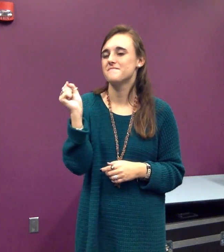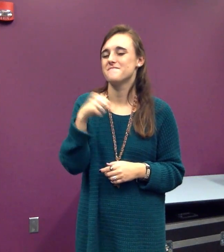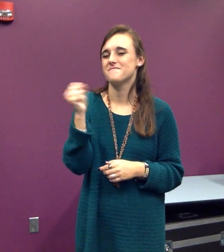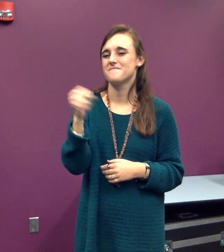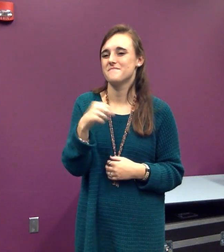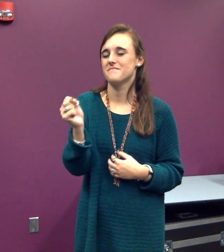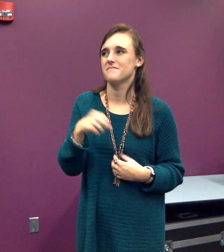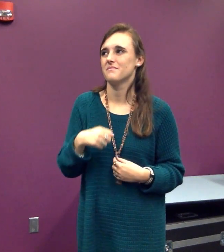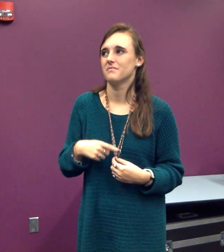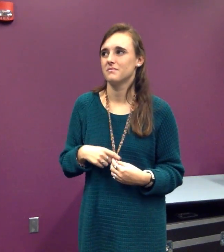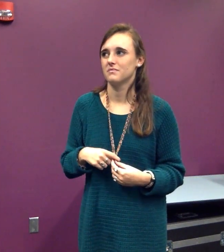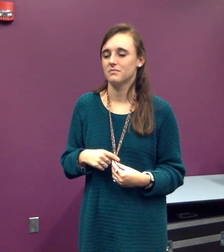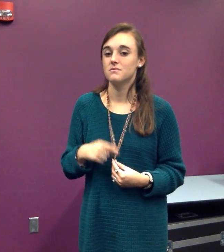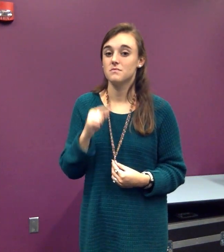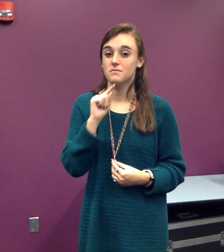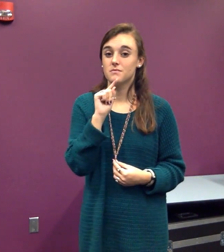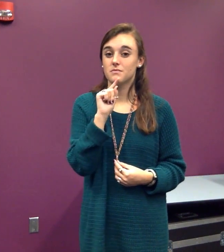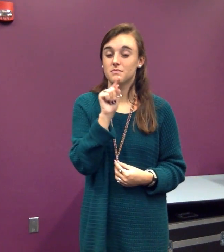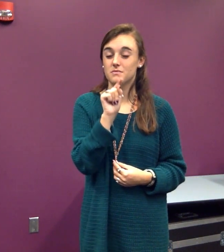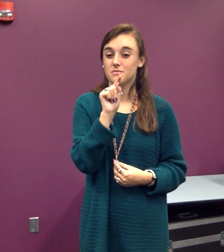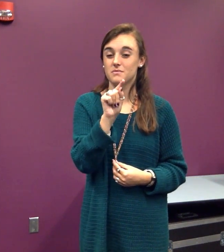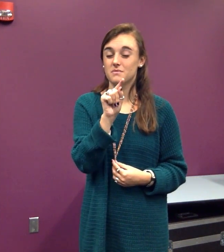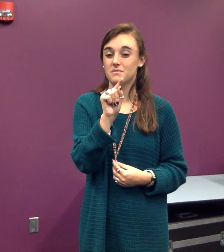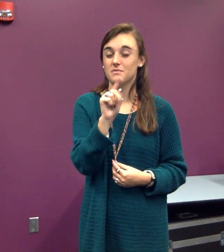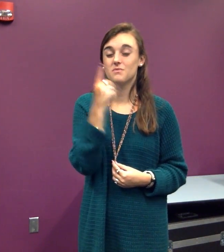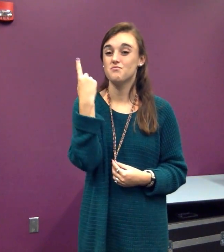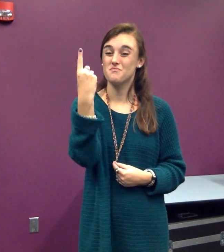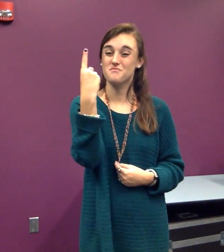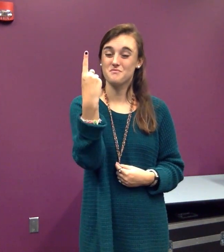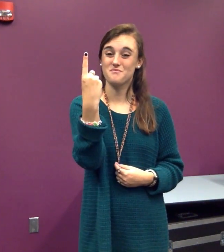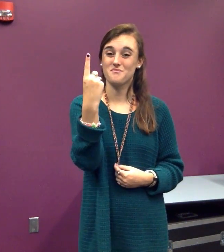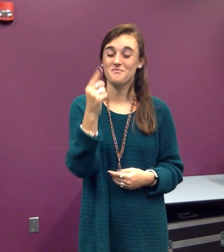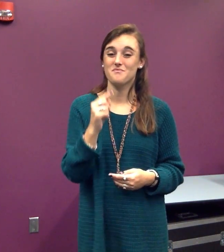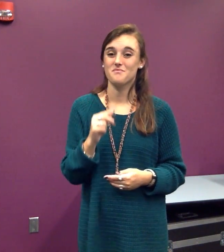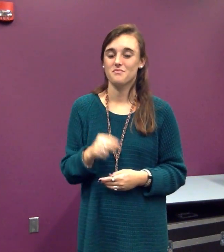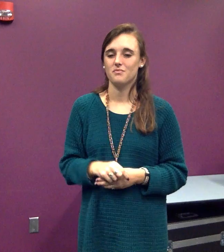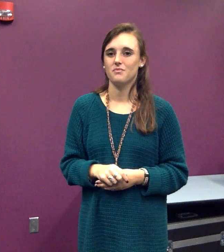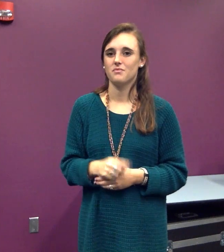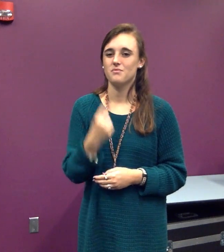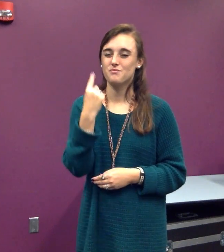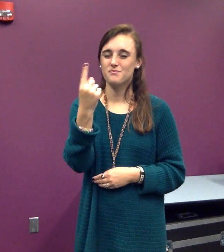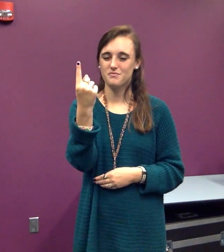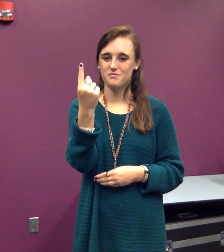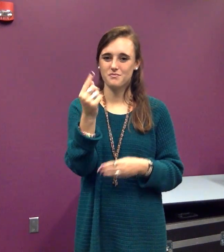square. I want 1 vanishing point used for as many squares that you're turning into cubes for me.